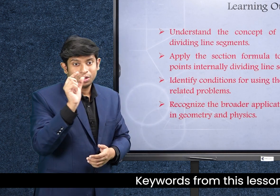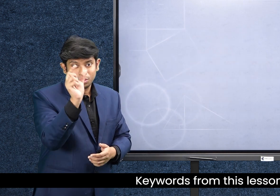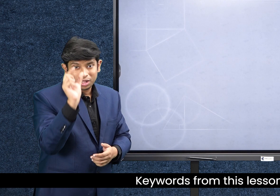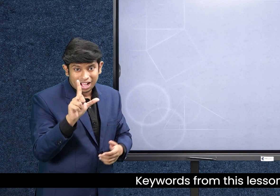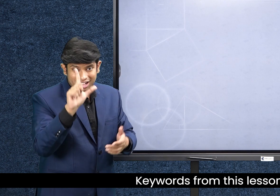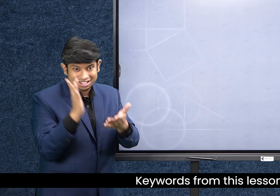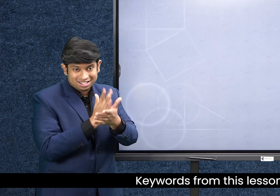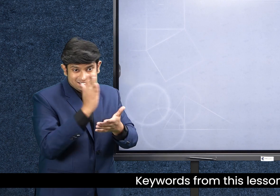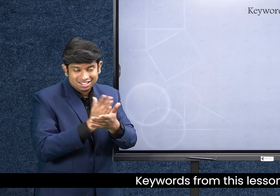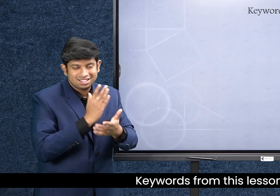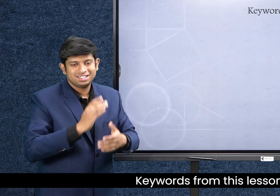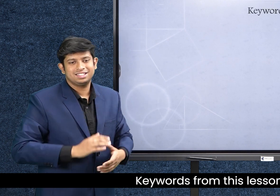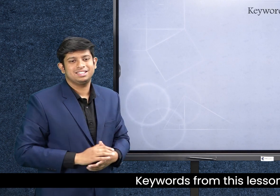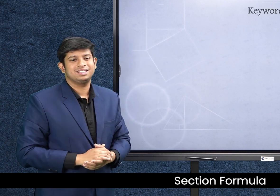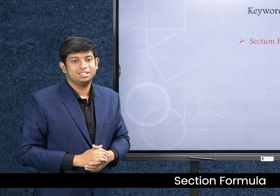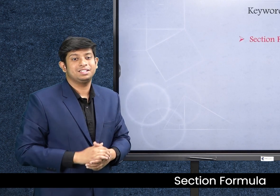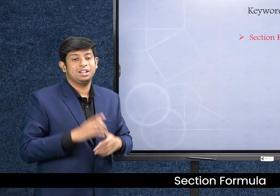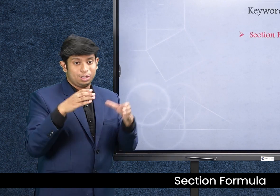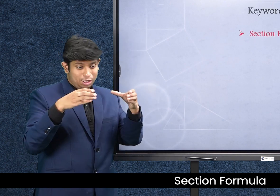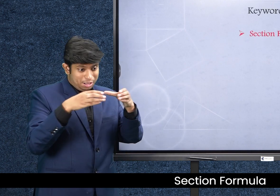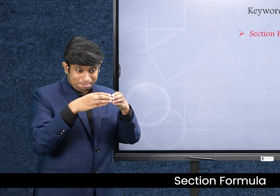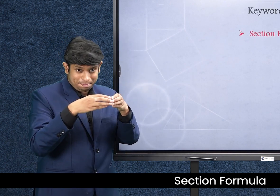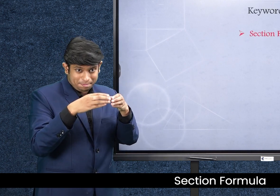Keywords from this lesson are section formula,